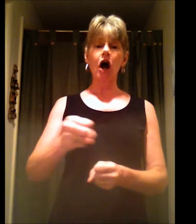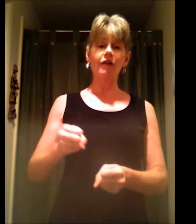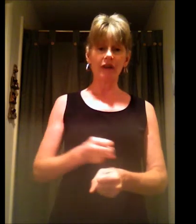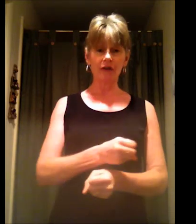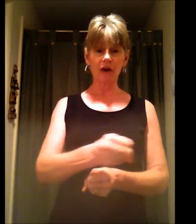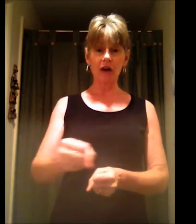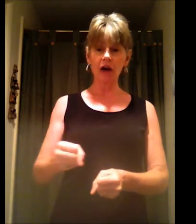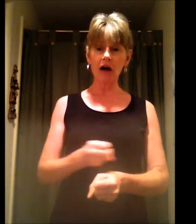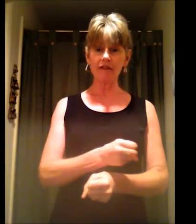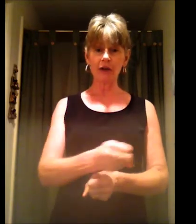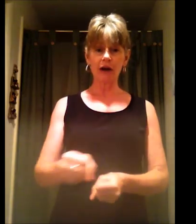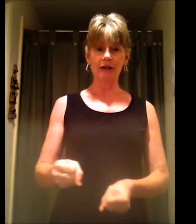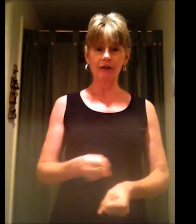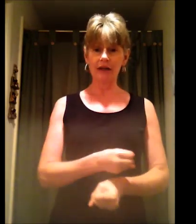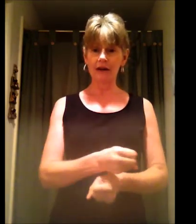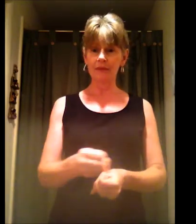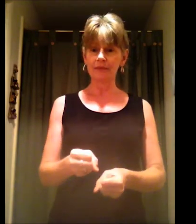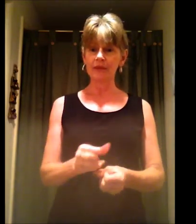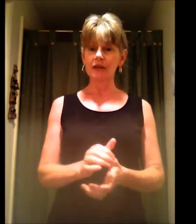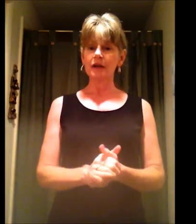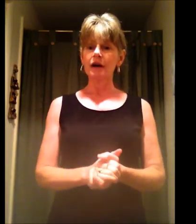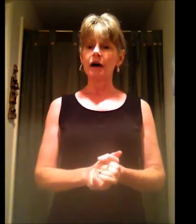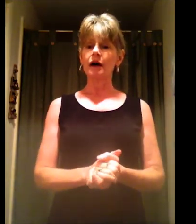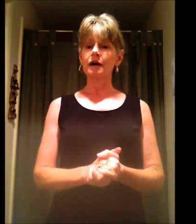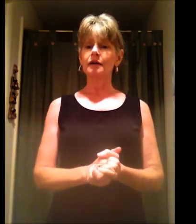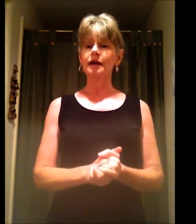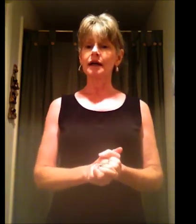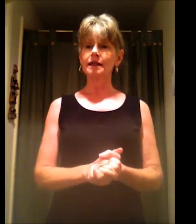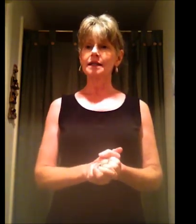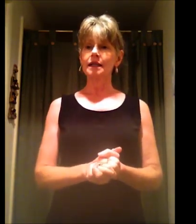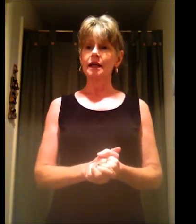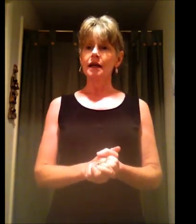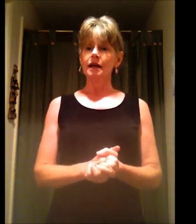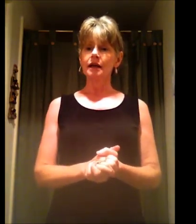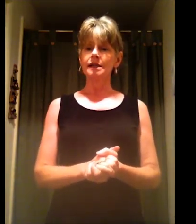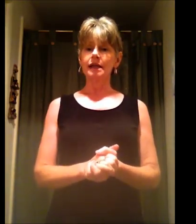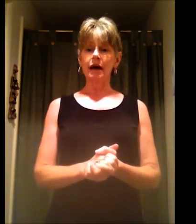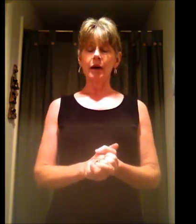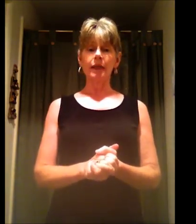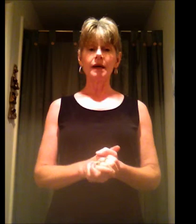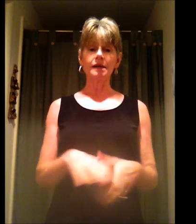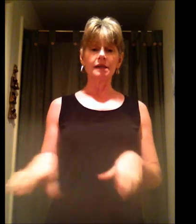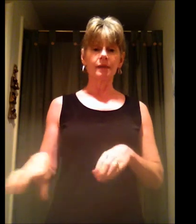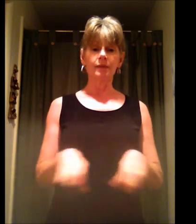Coffee, you've got a coffee grinder there. All right, let's see, how about this?